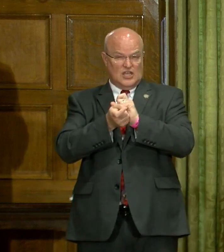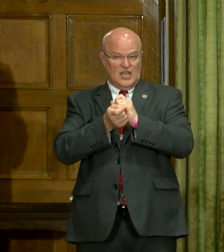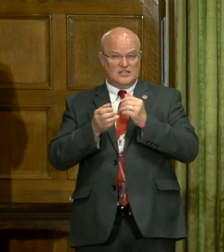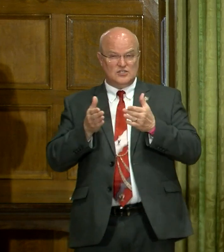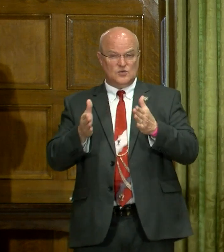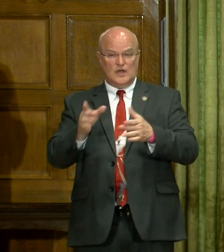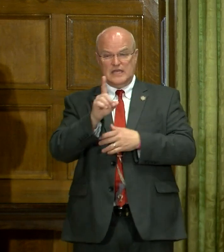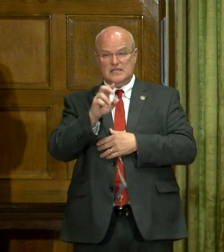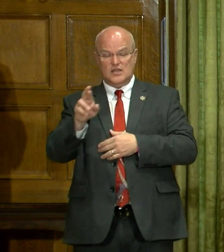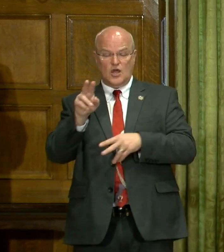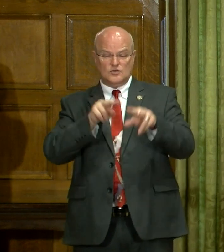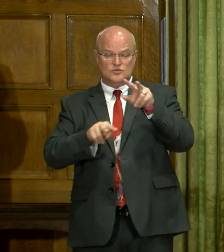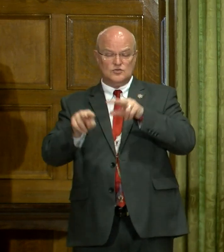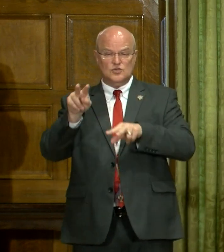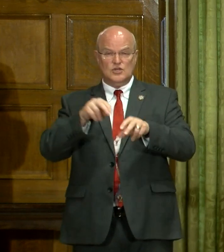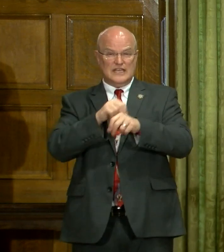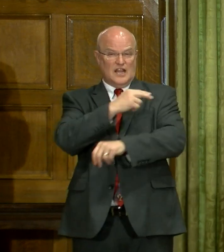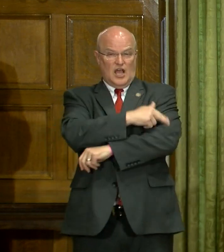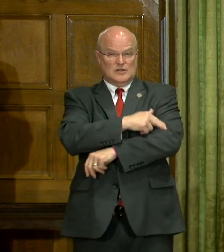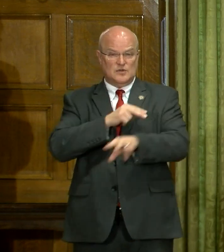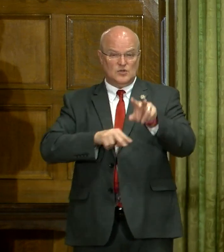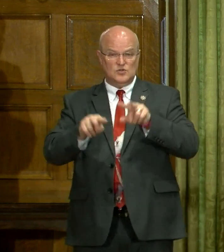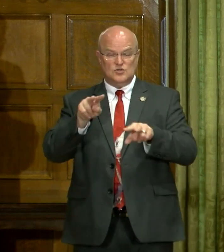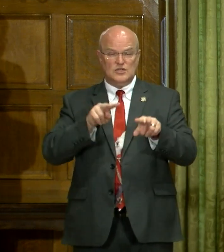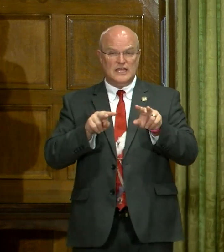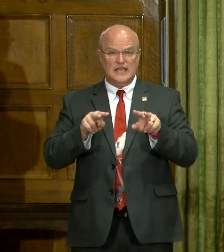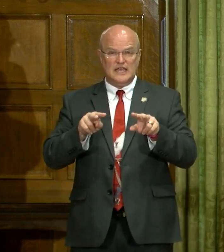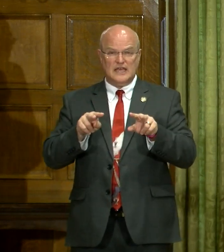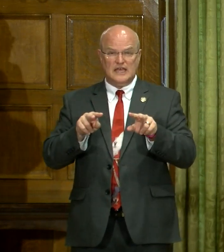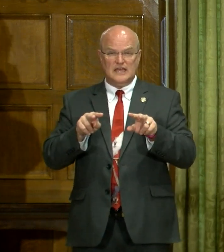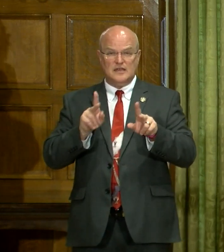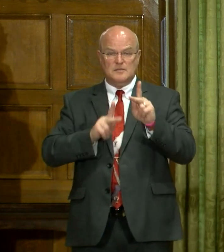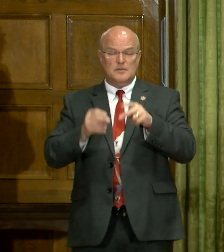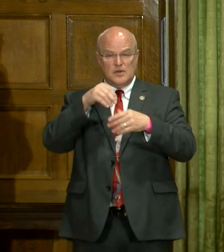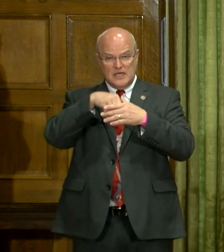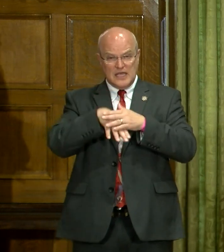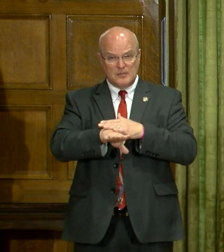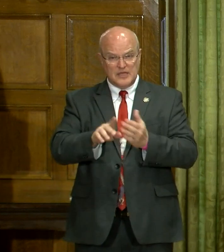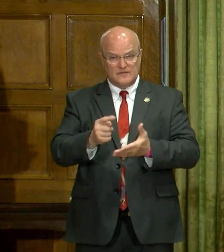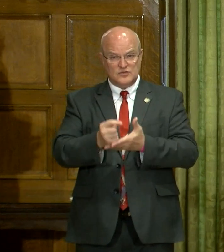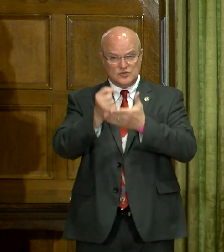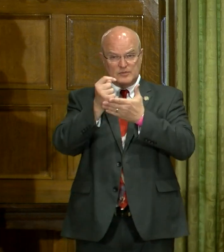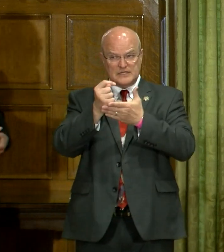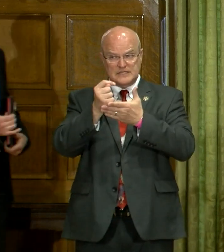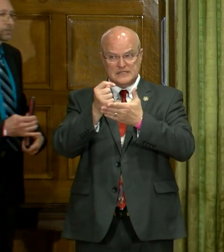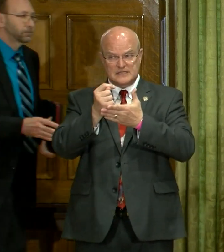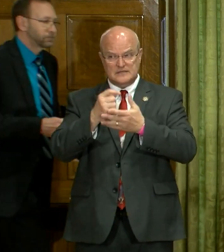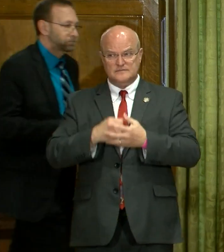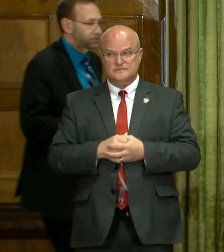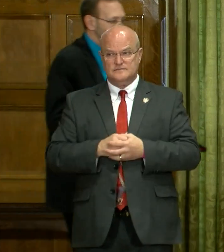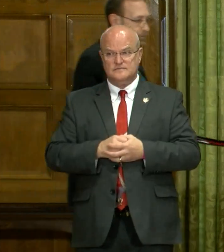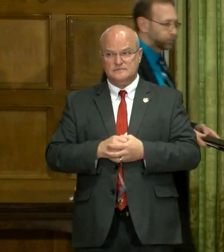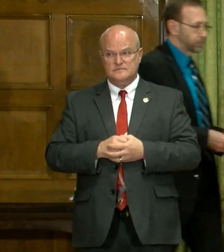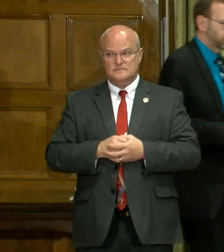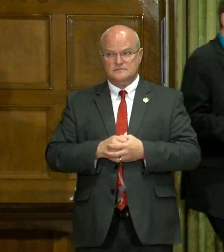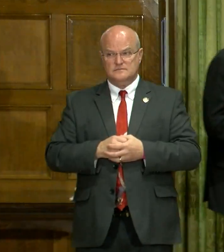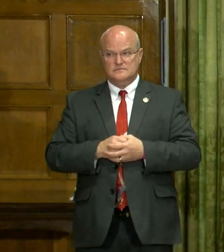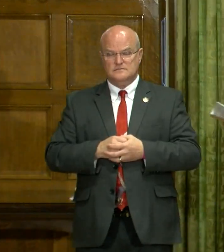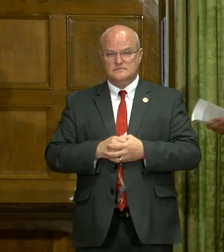the way doctors look in the hospital at who people coming in for treatment?